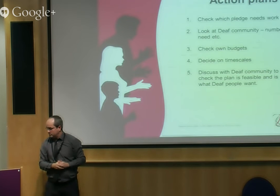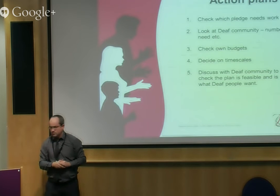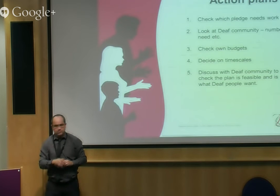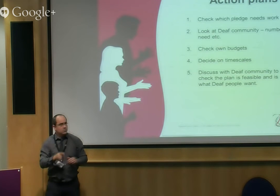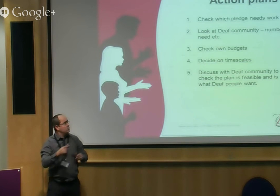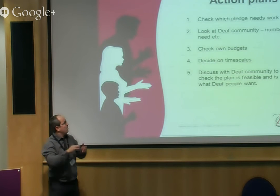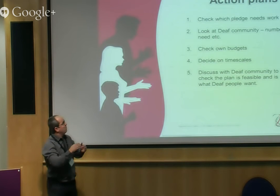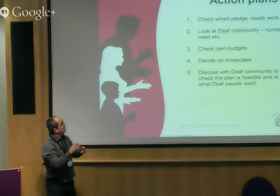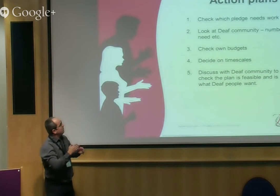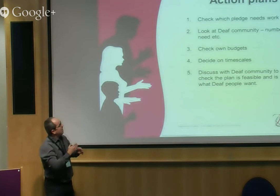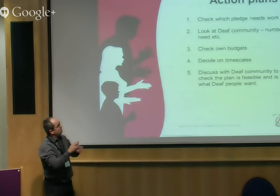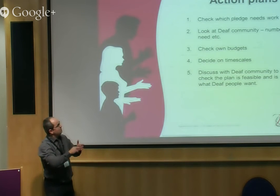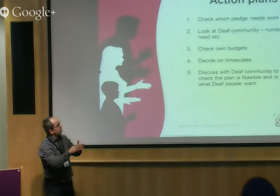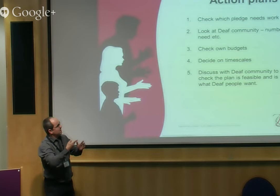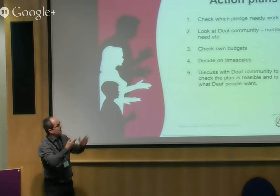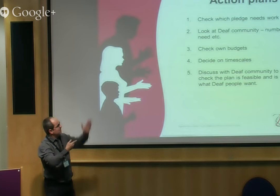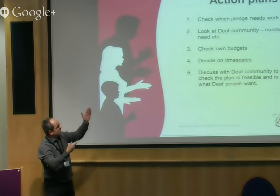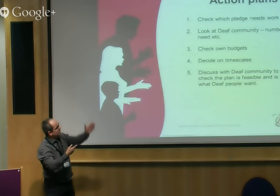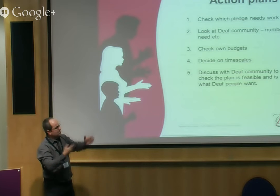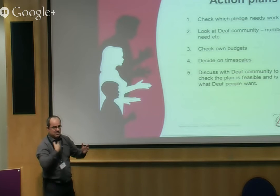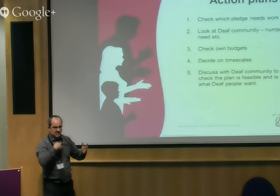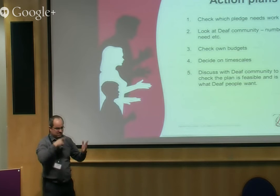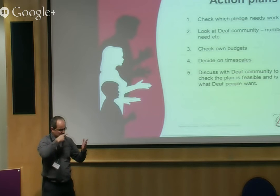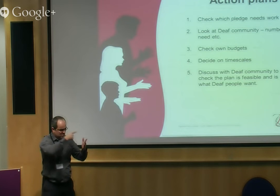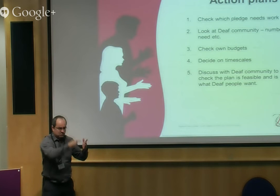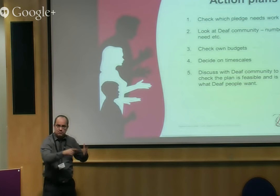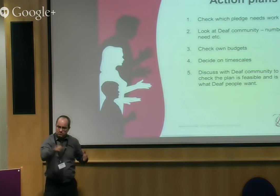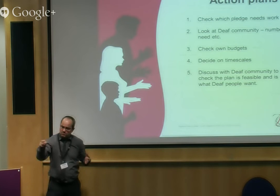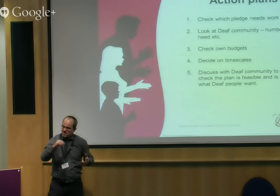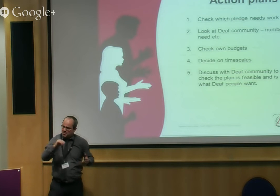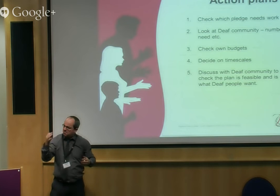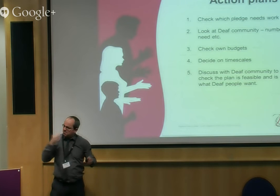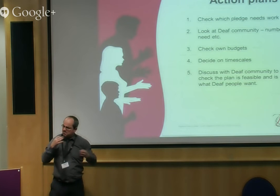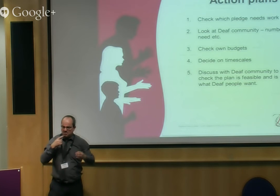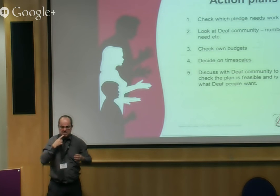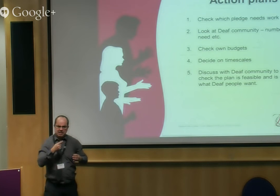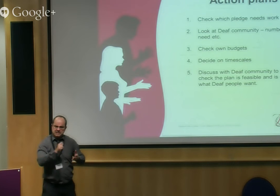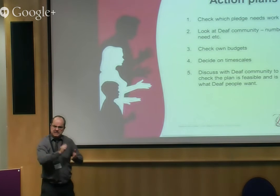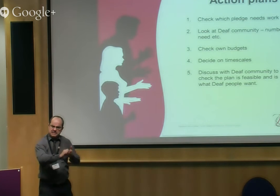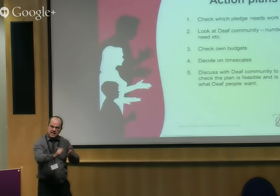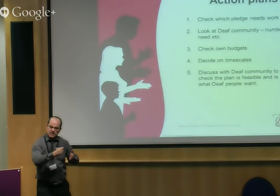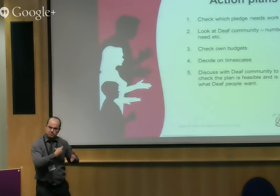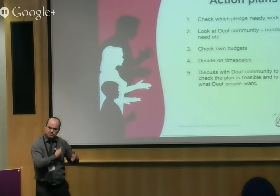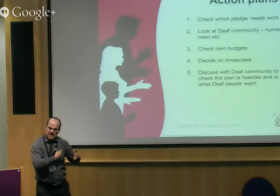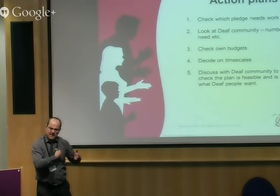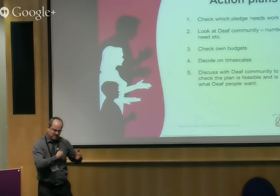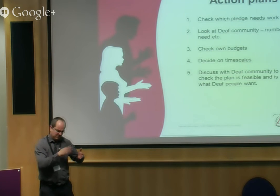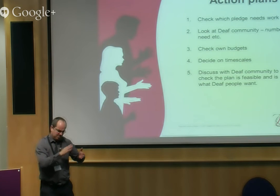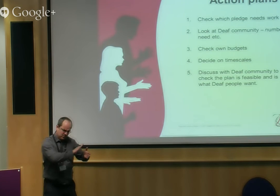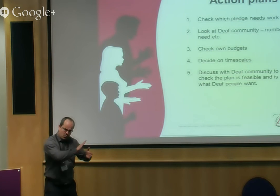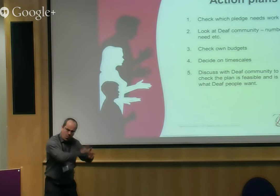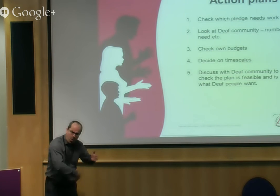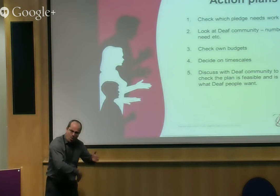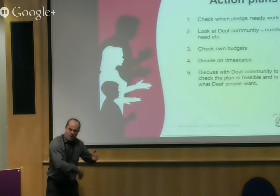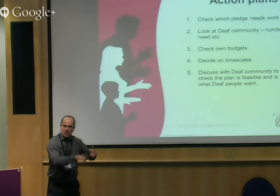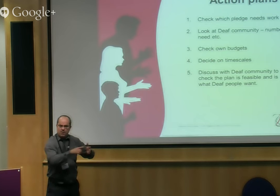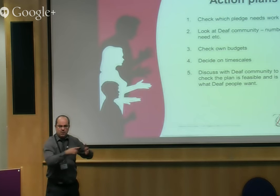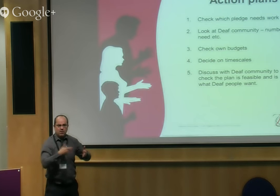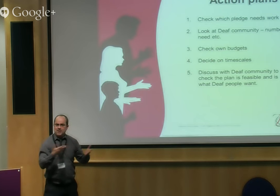bespoke service for each area. And there's the action plan. And people say to me, well, when we sign pledges, does